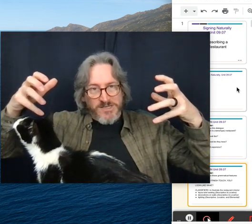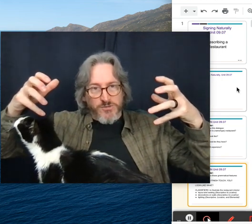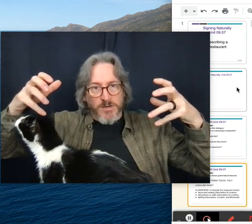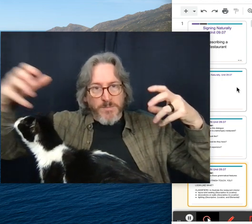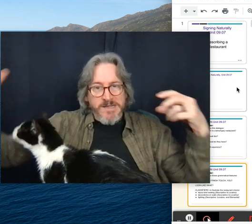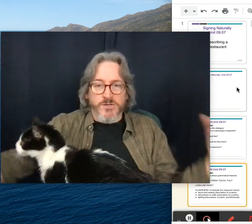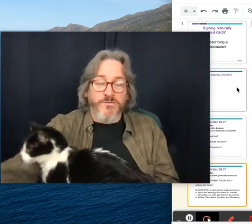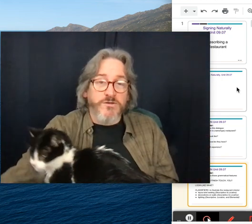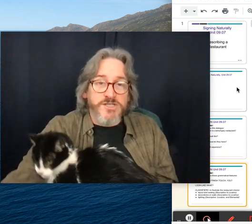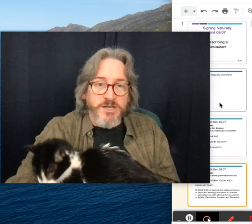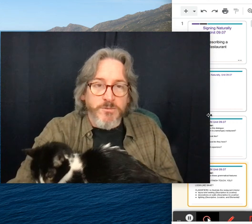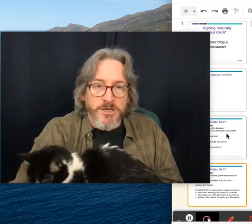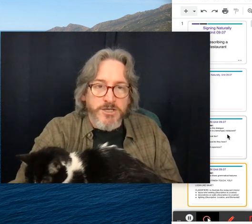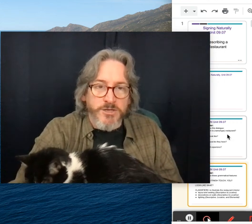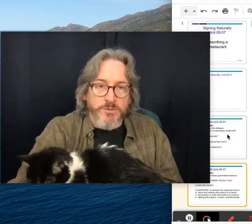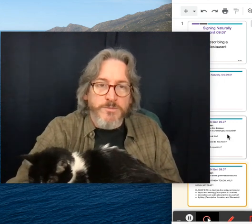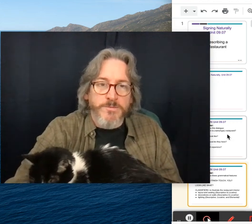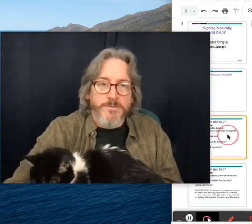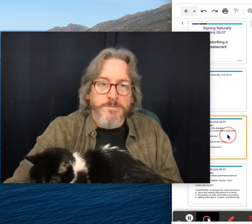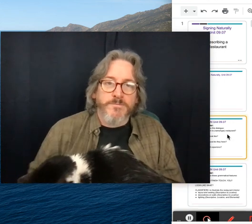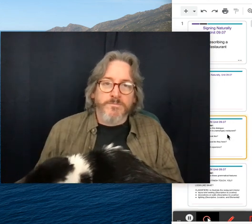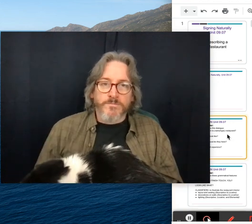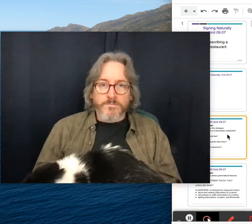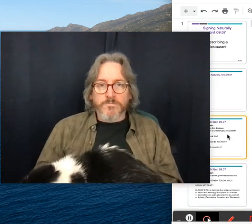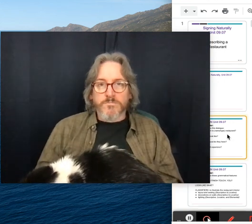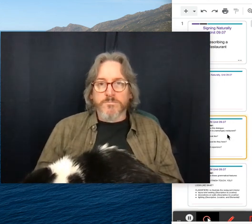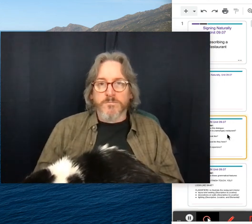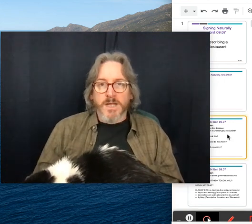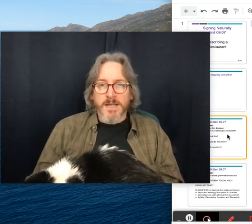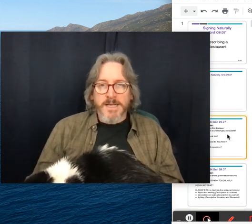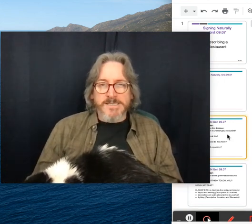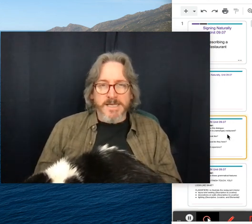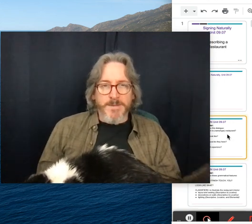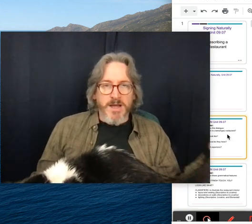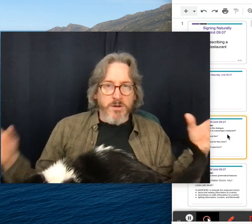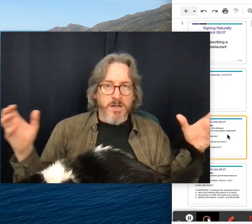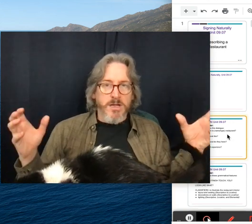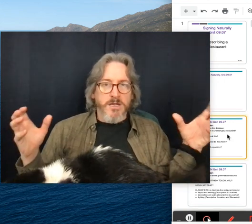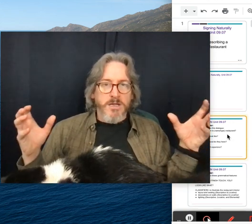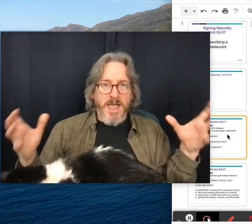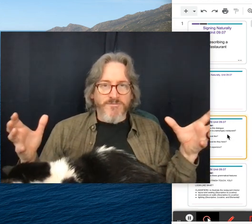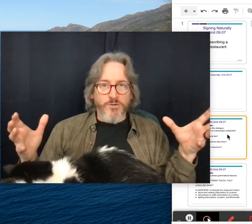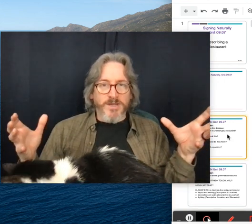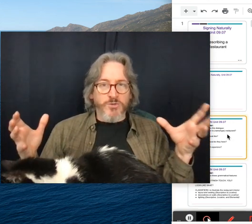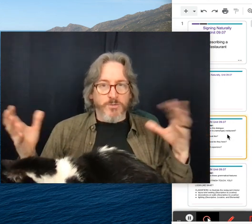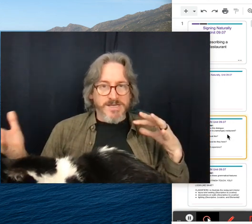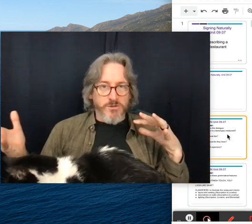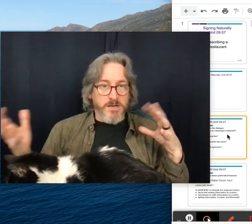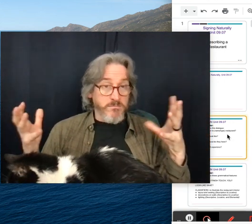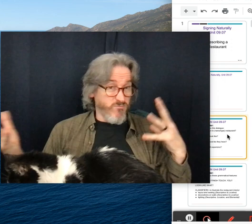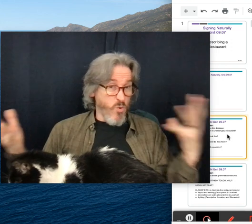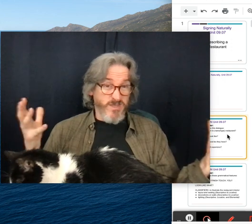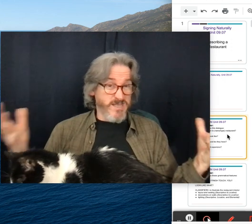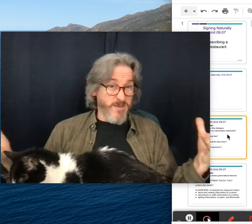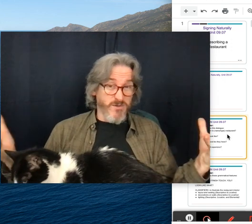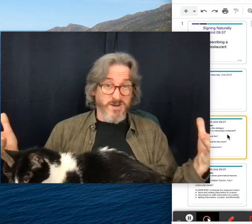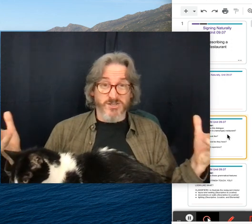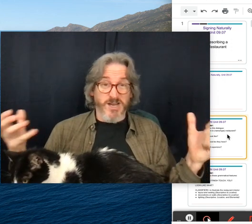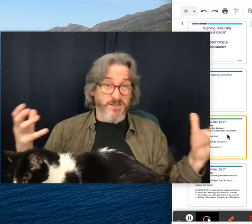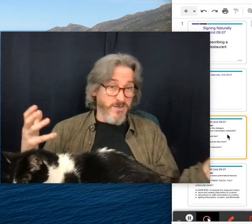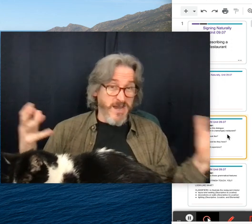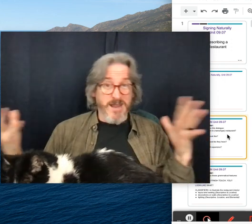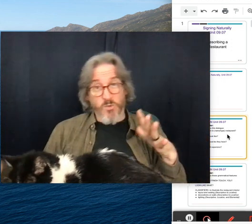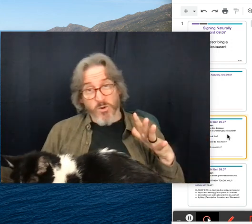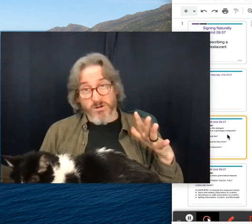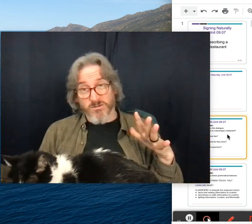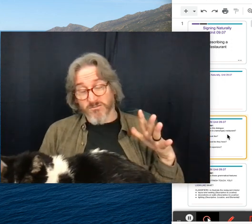about a restaurant. So the first thing we're going to do is think about, have you been to a restaurant or this type of restaurant,